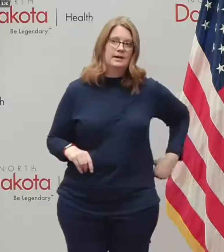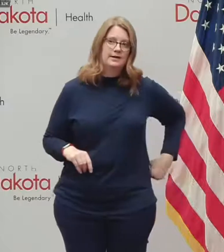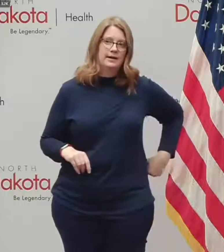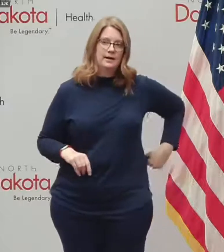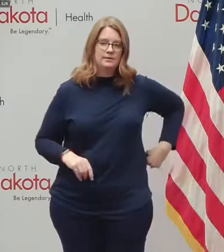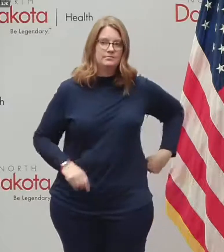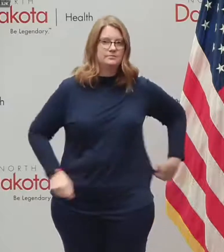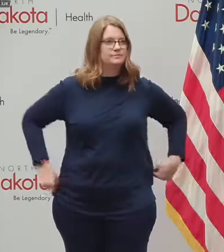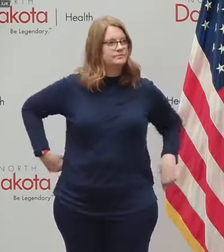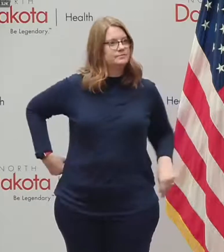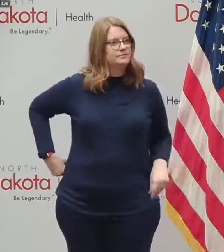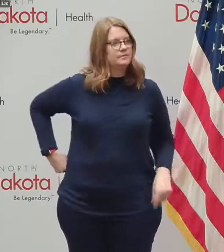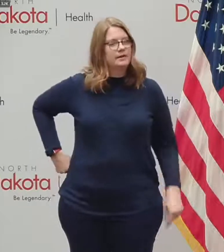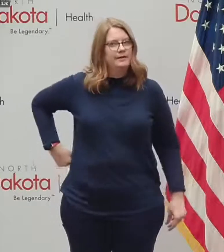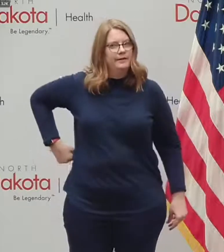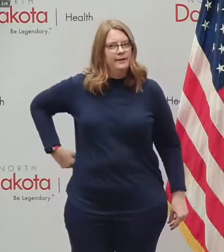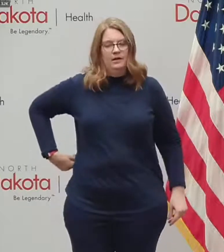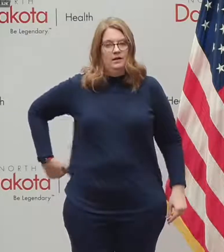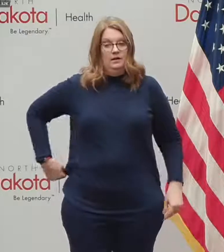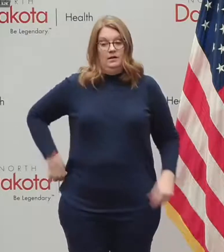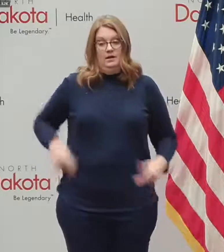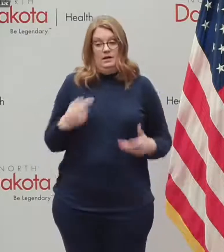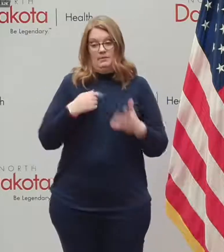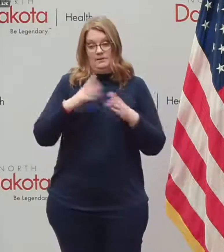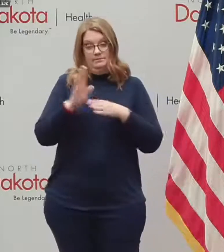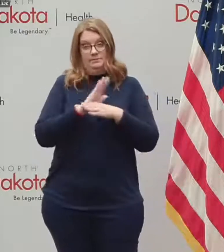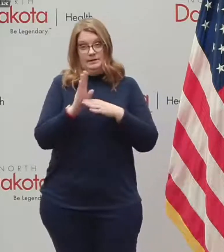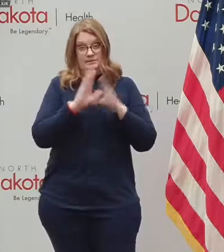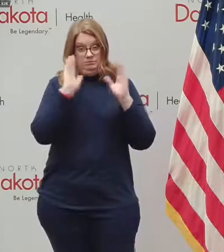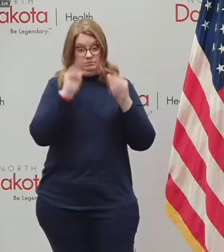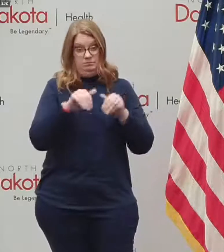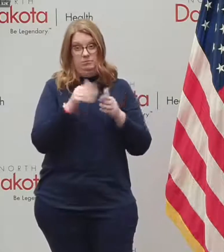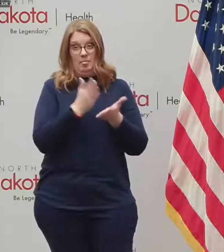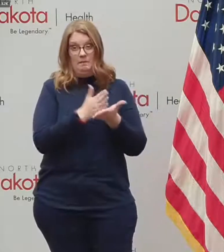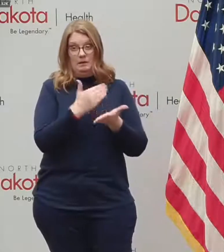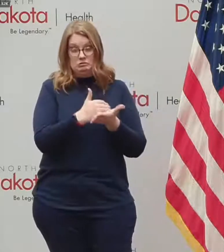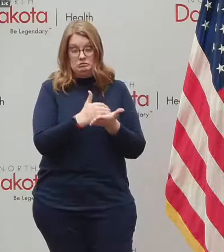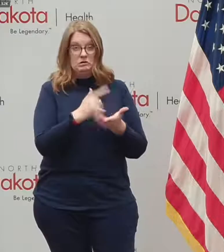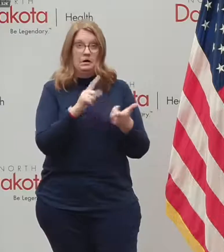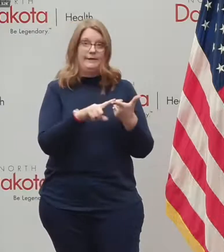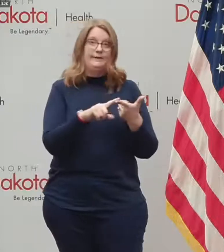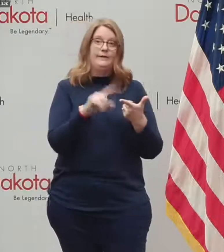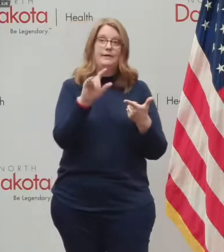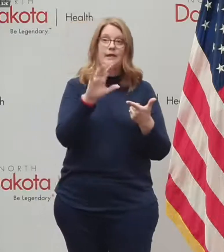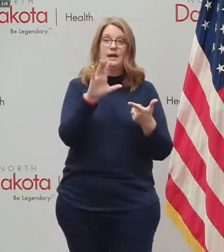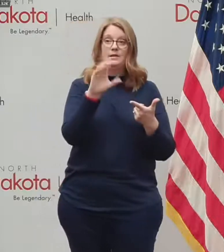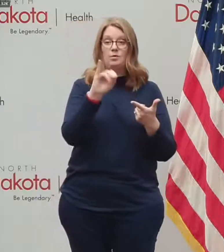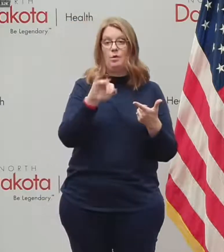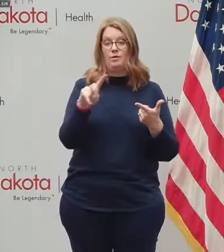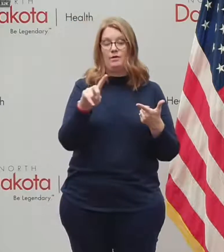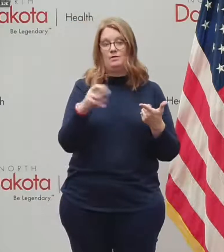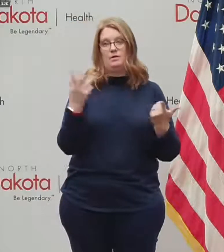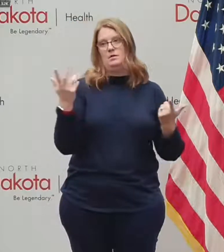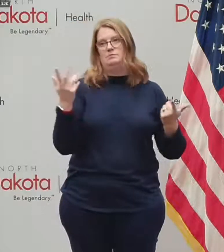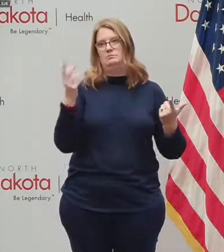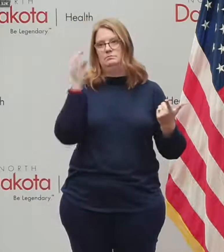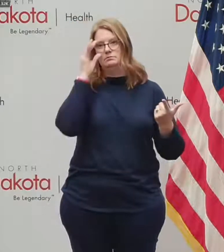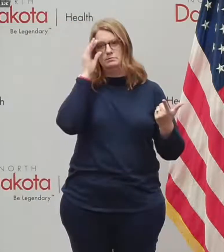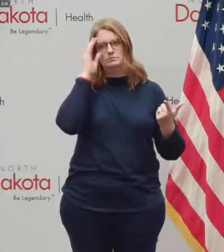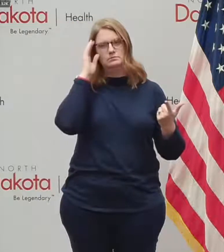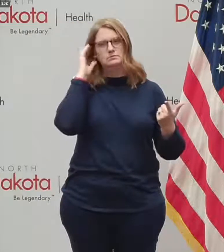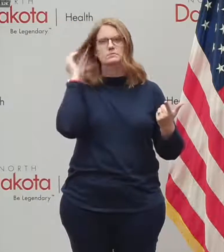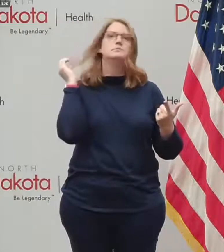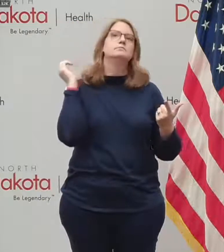actually have been so busy focusing on both the budget, upcoming budget, and also the COVID that I hadn't really thought about that. But